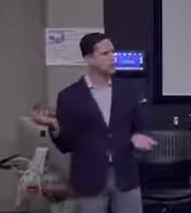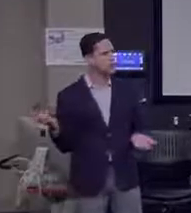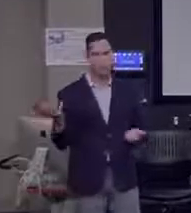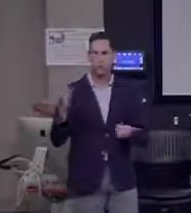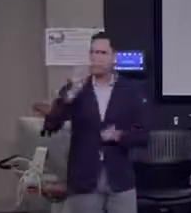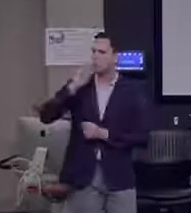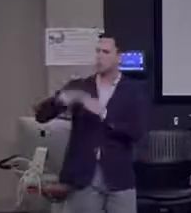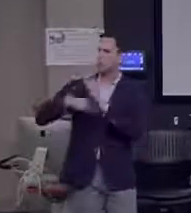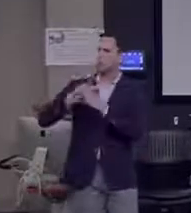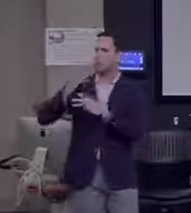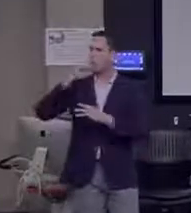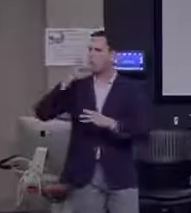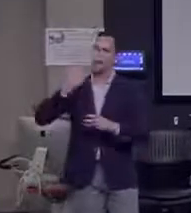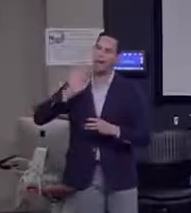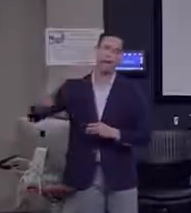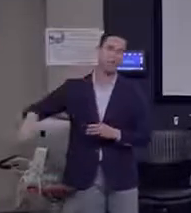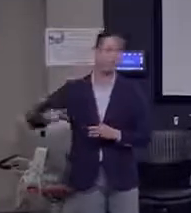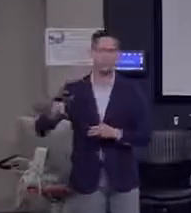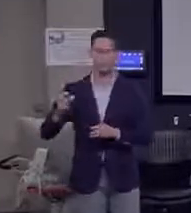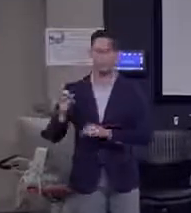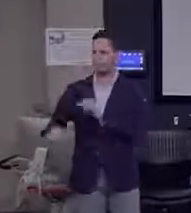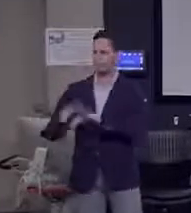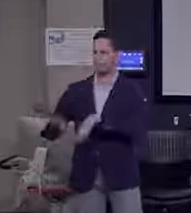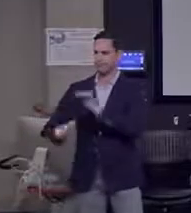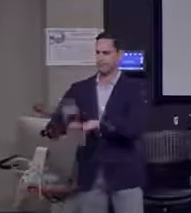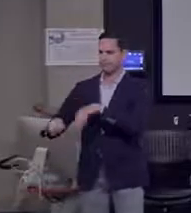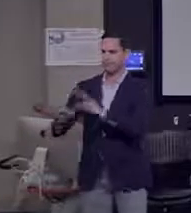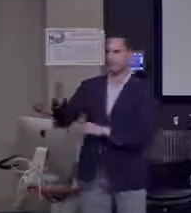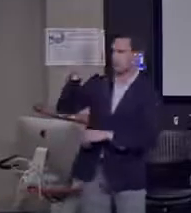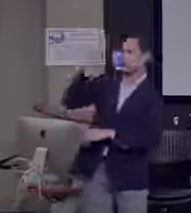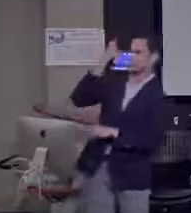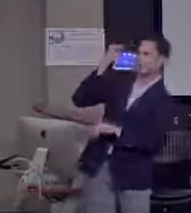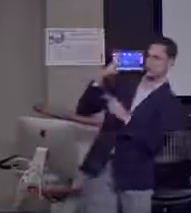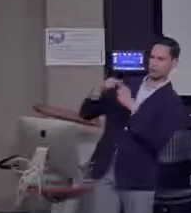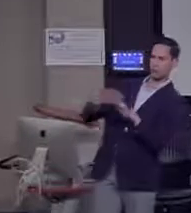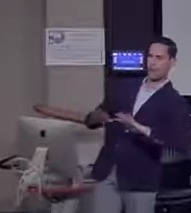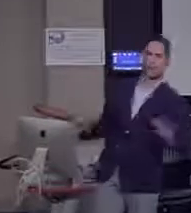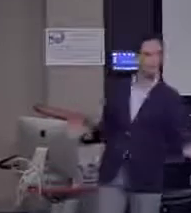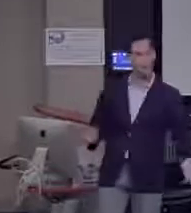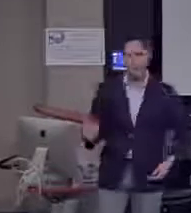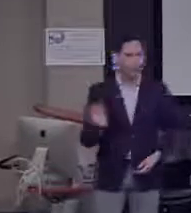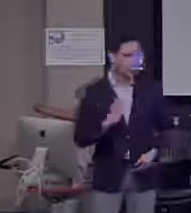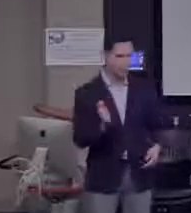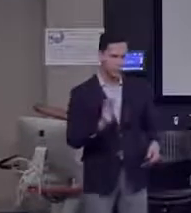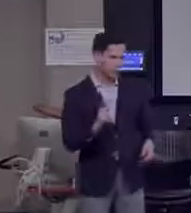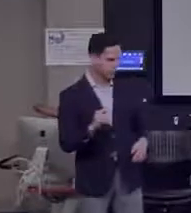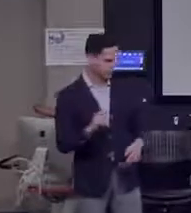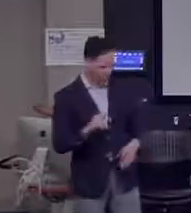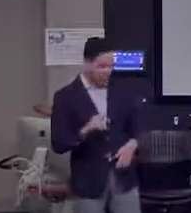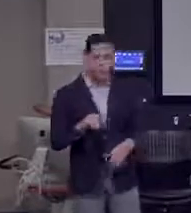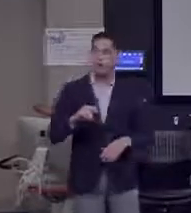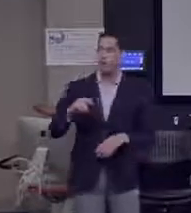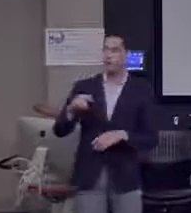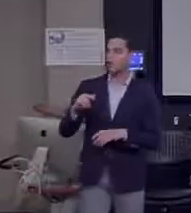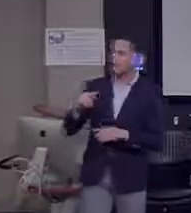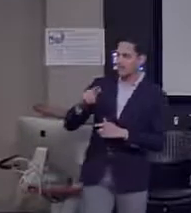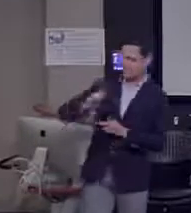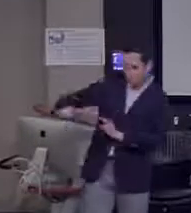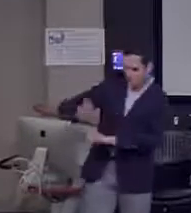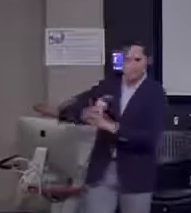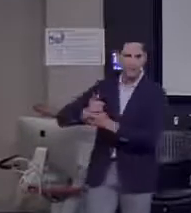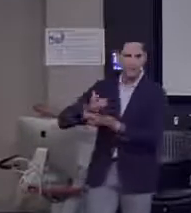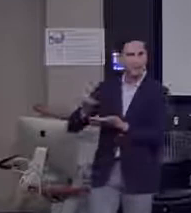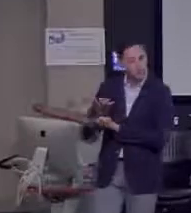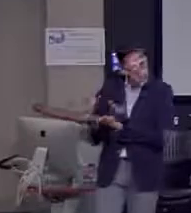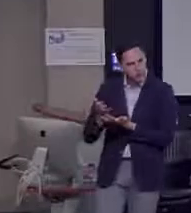people think all they have to do is talk at their child. It's not about talking at your kid. It's about talking with your